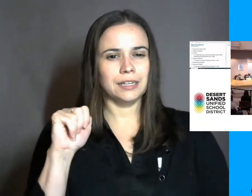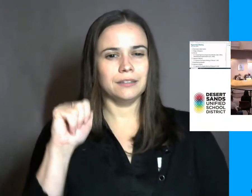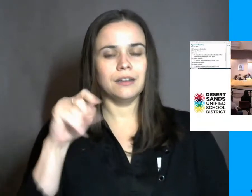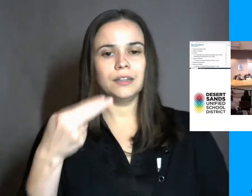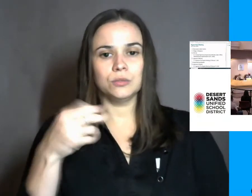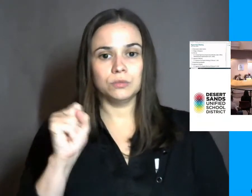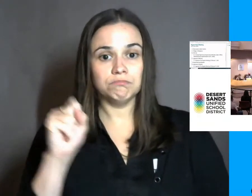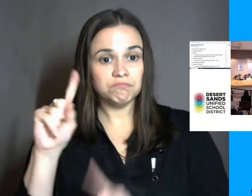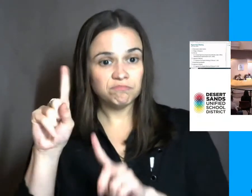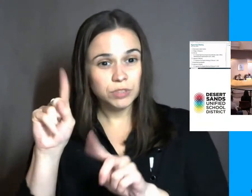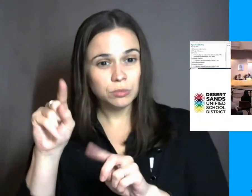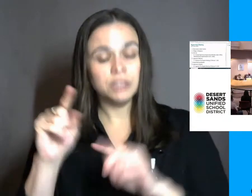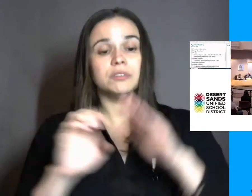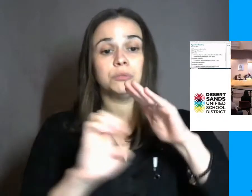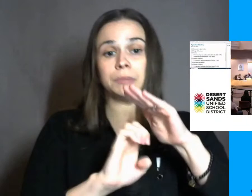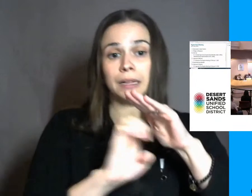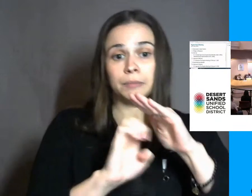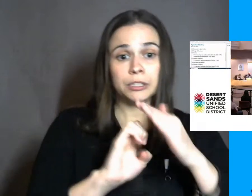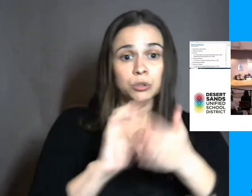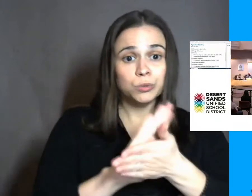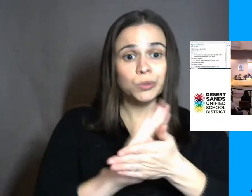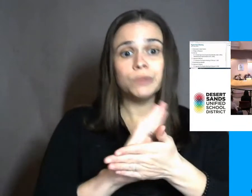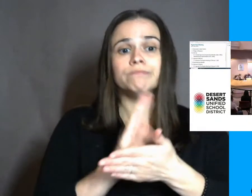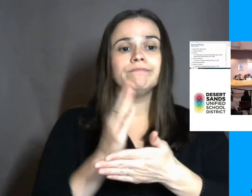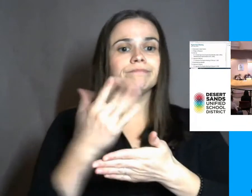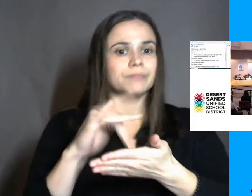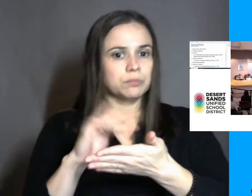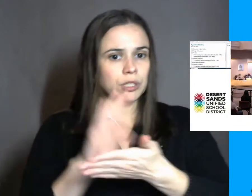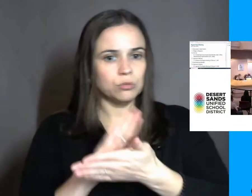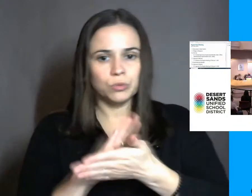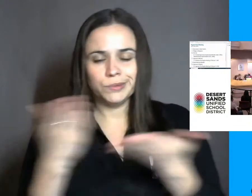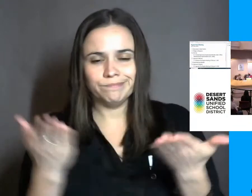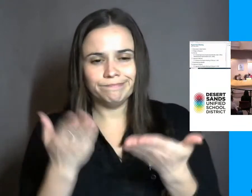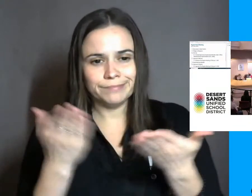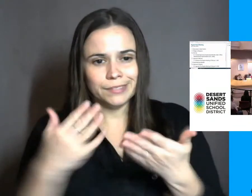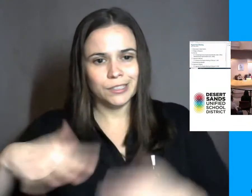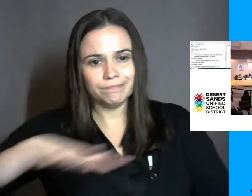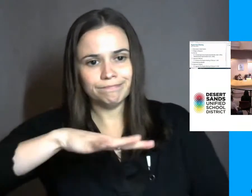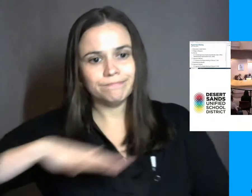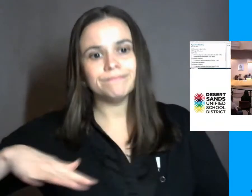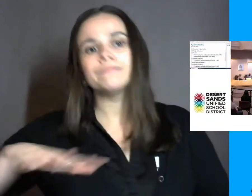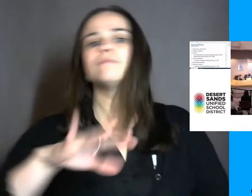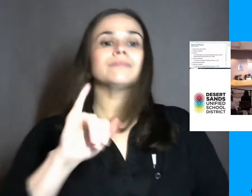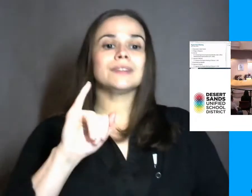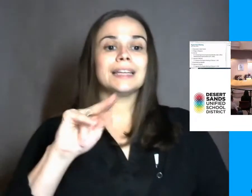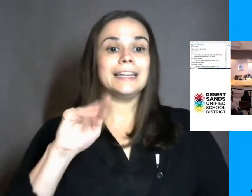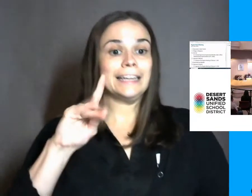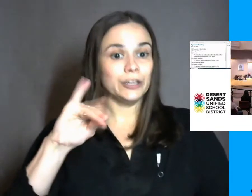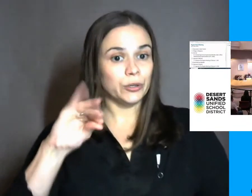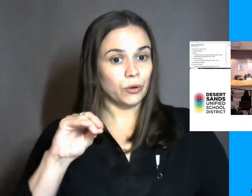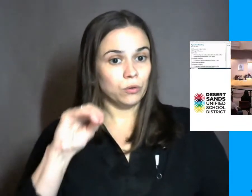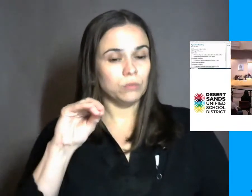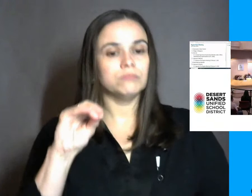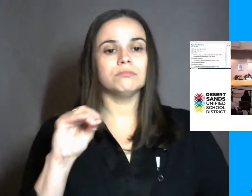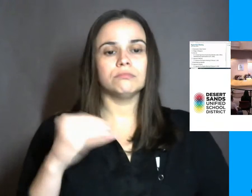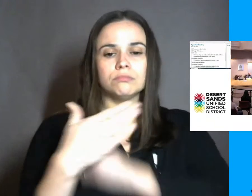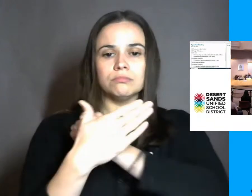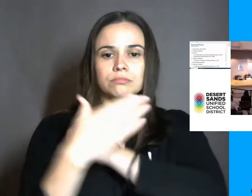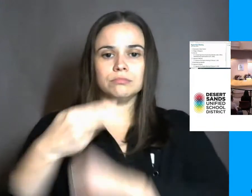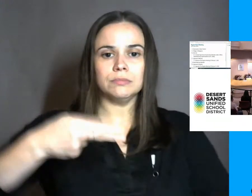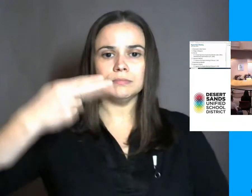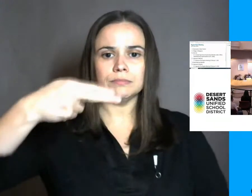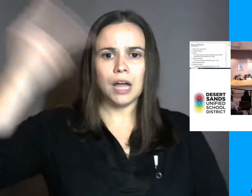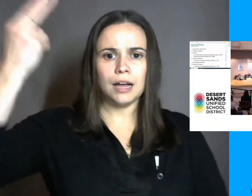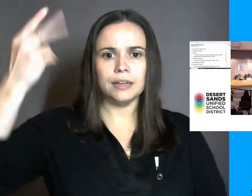Elementary School, Indio Middle School, Indio High, Horizon, Amistad High in the Desert Sands Unified School